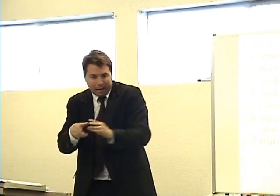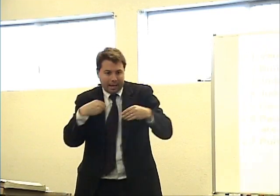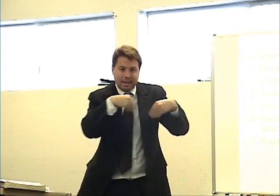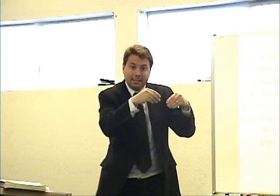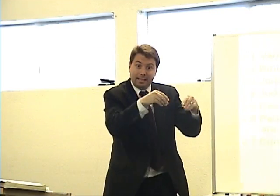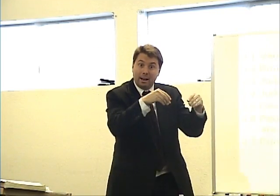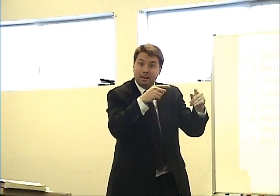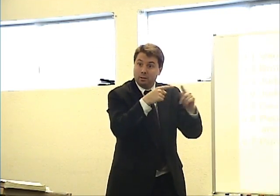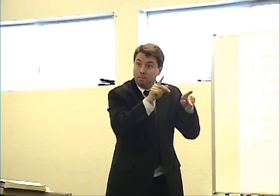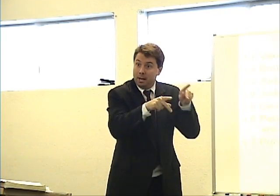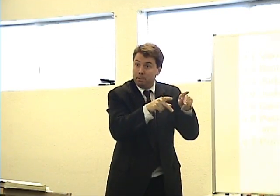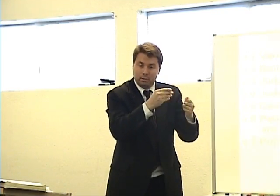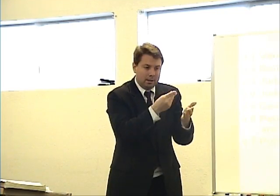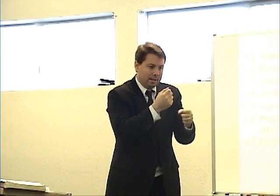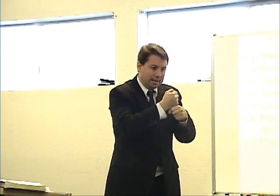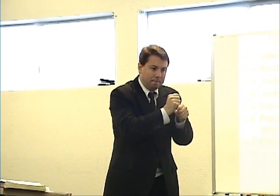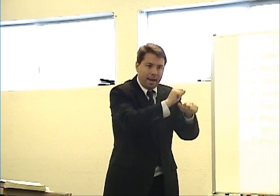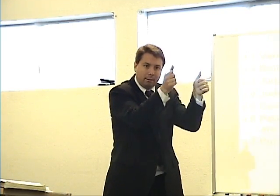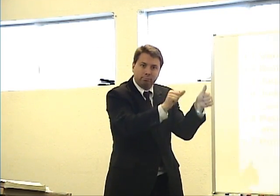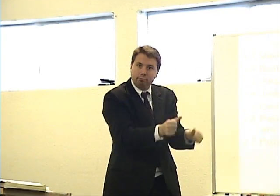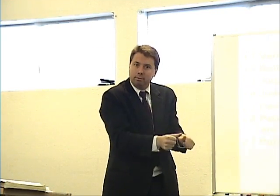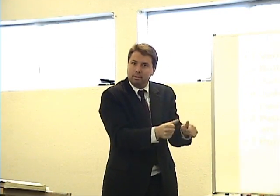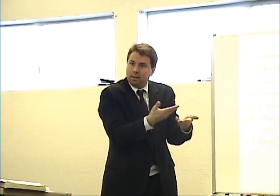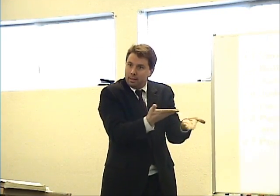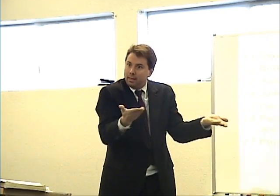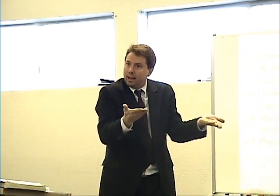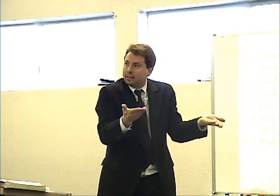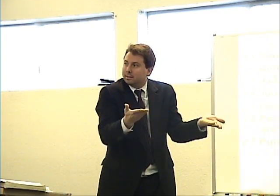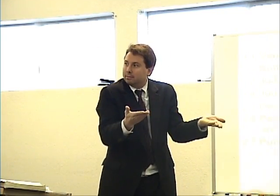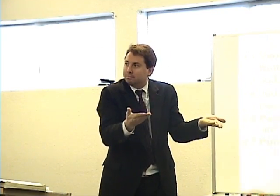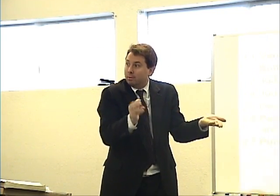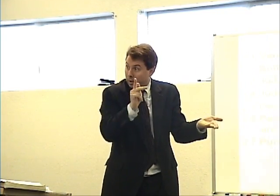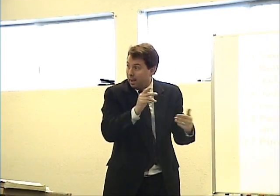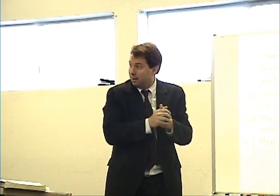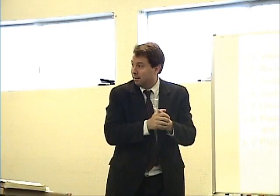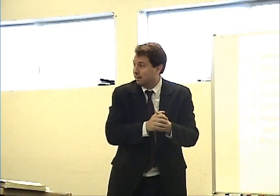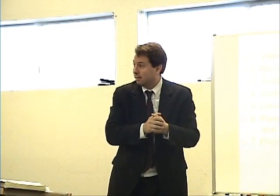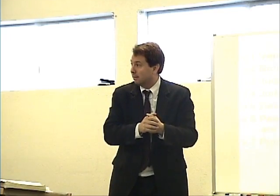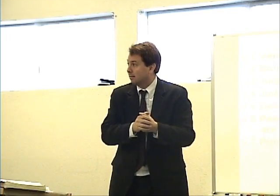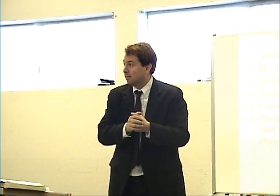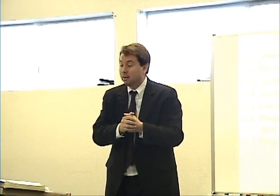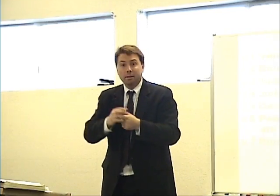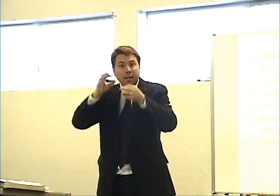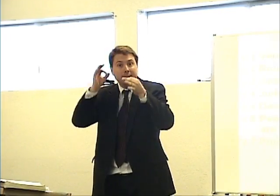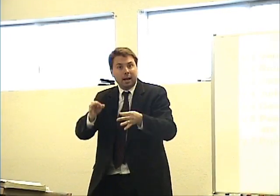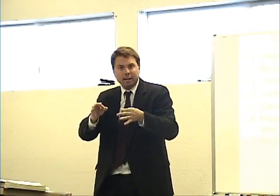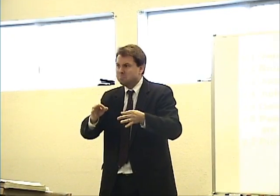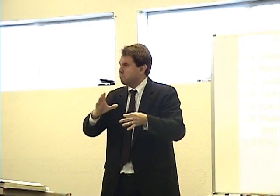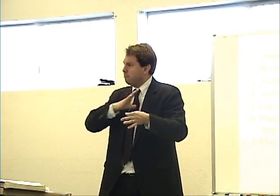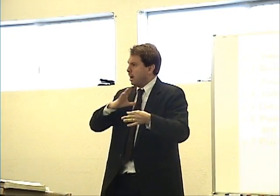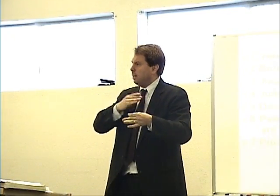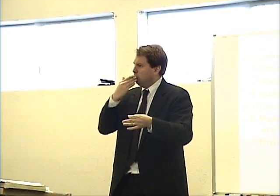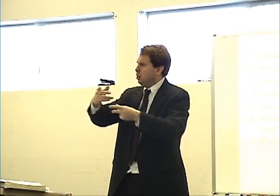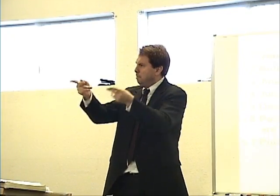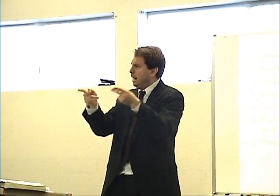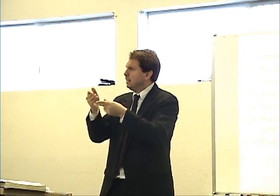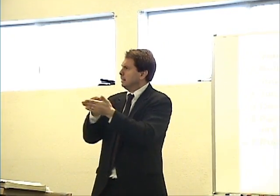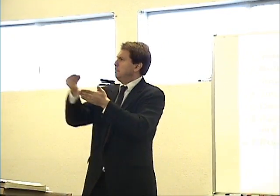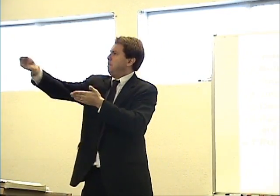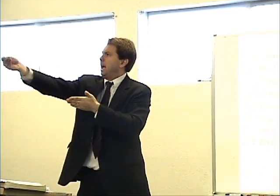And they sell it to people to make the things. Okay? They decide, fine, good place, let's buy